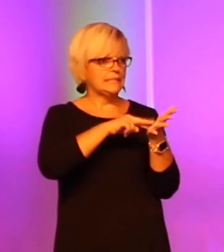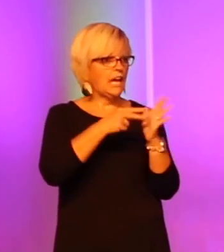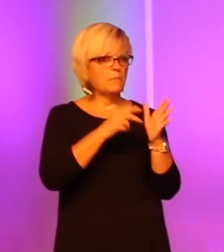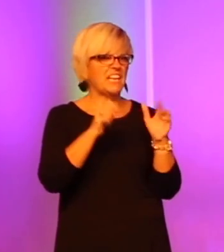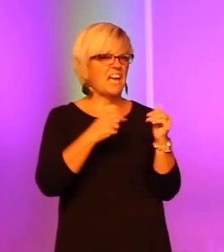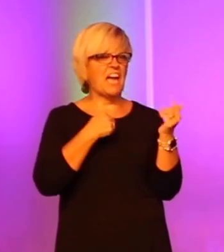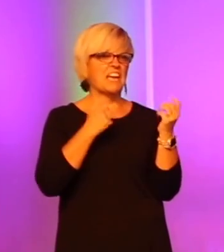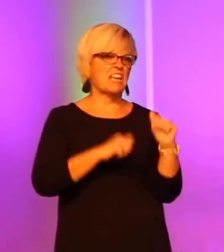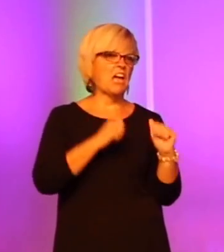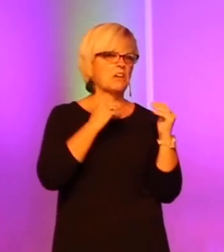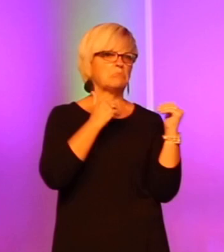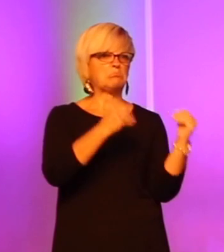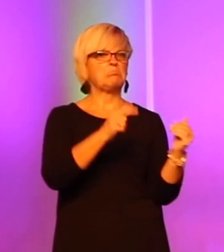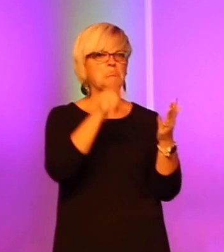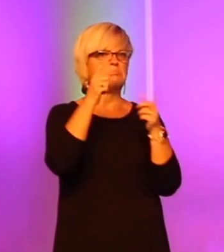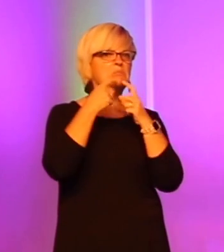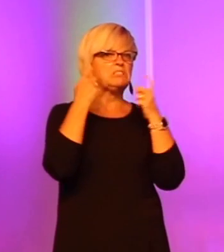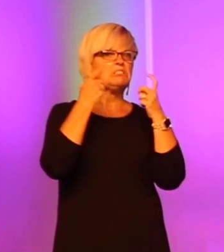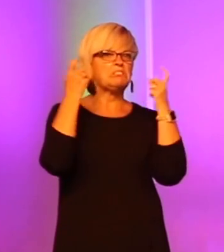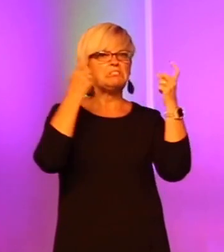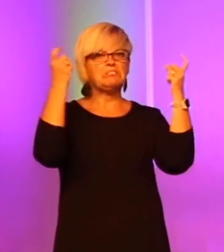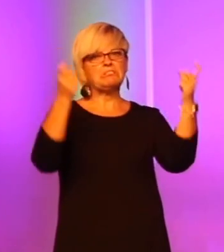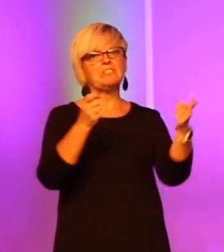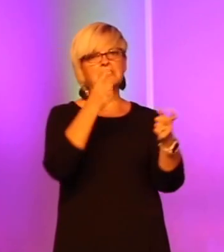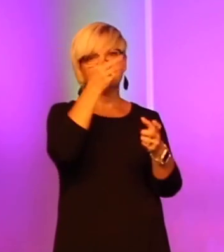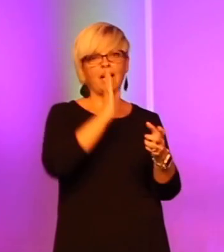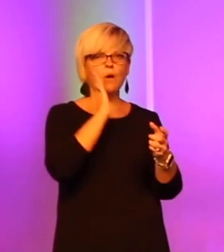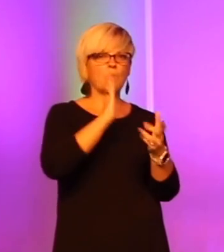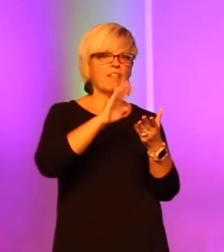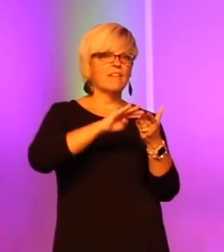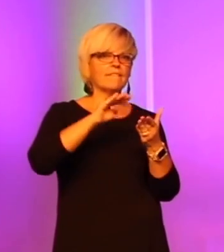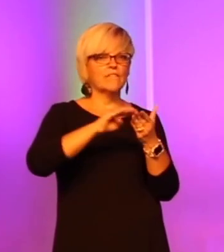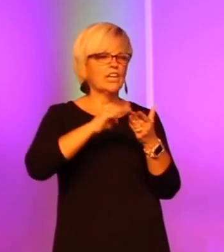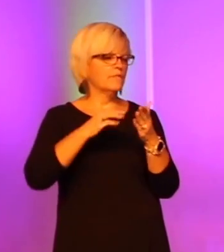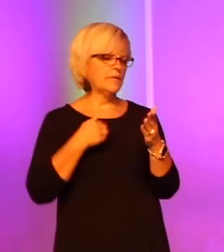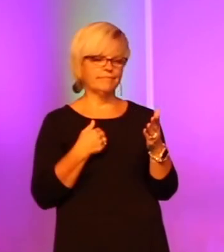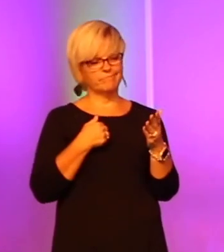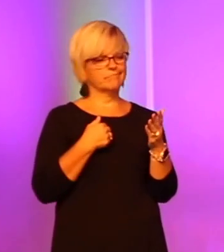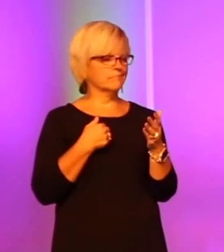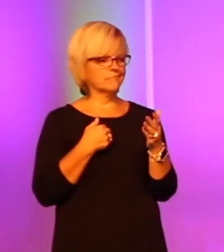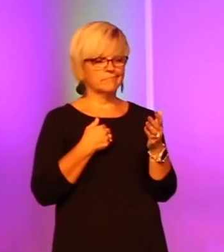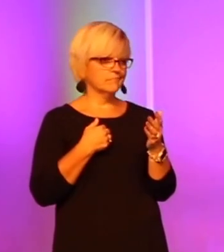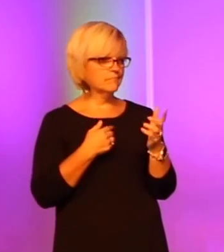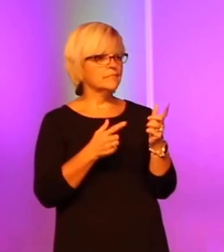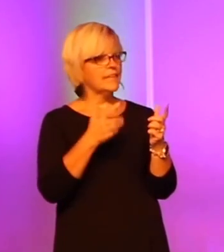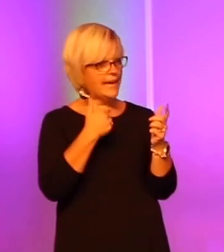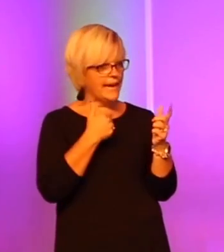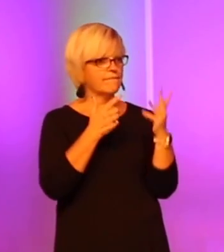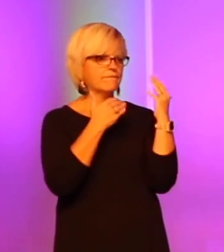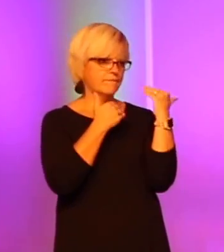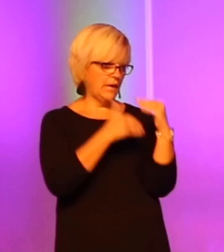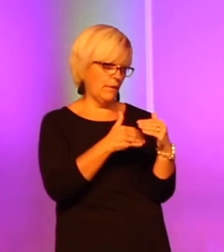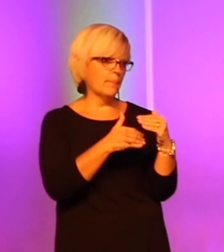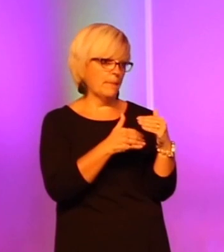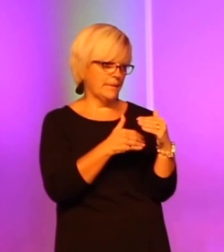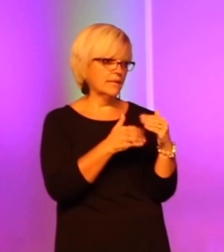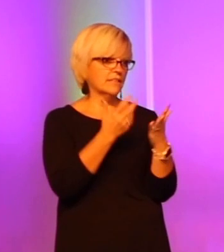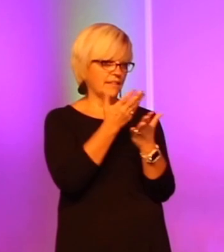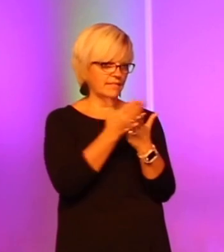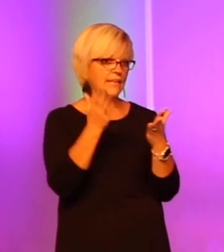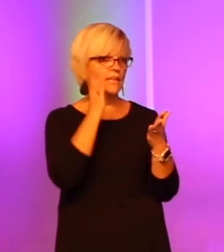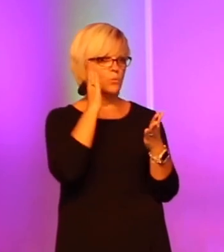then repentance. God must forgive me. It's like, there's a limit there. There's a term that we would